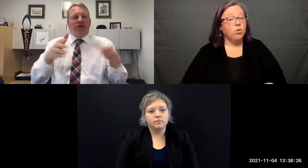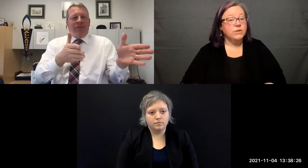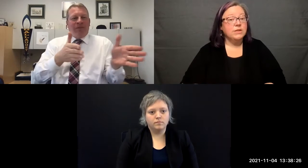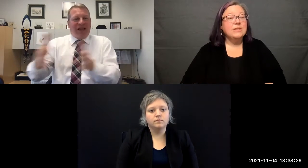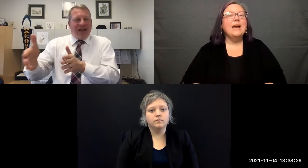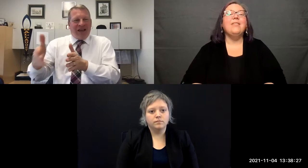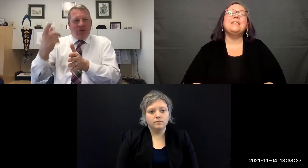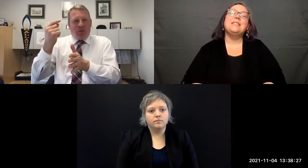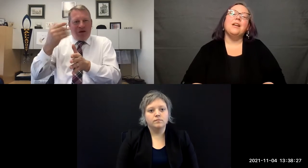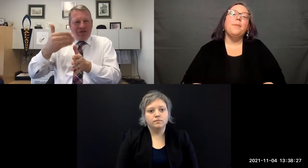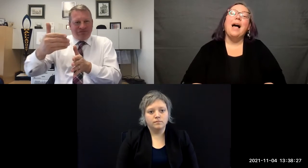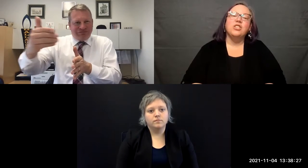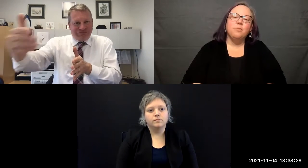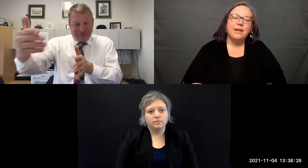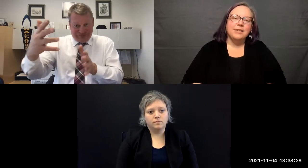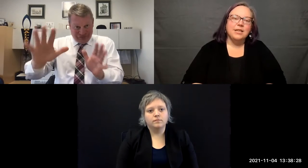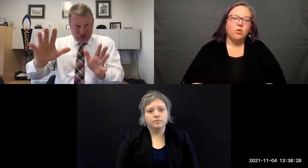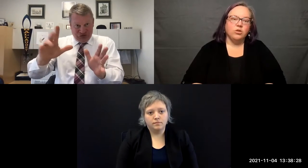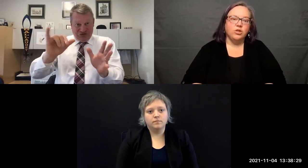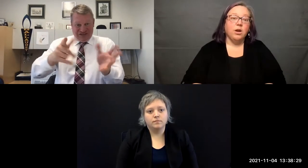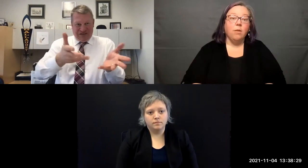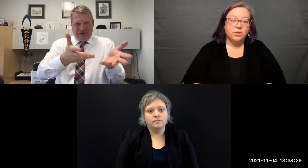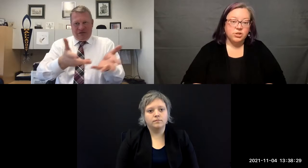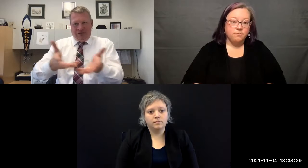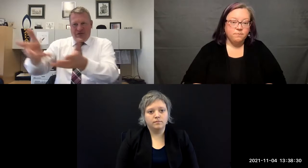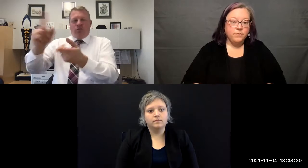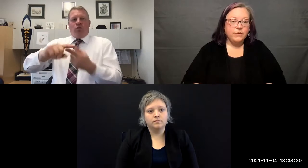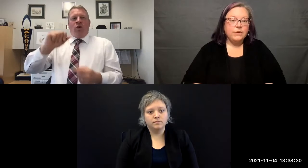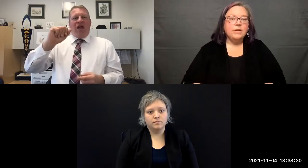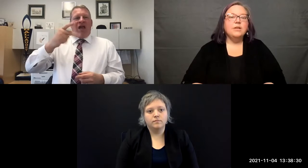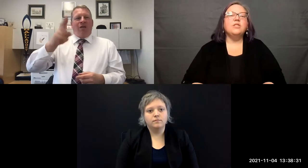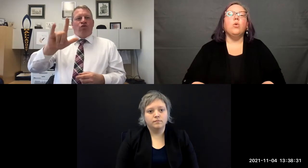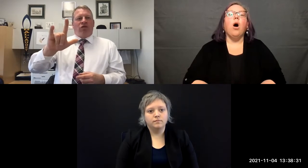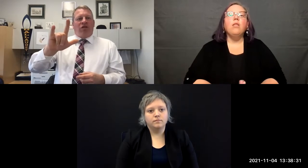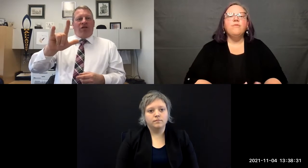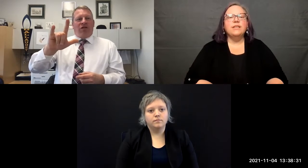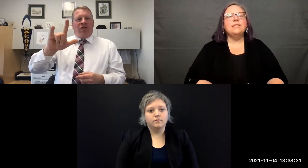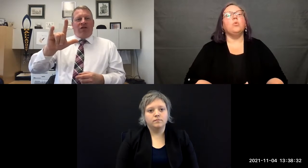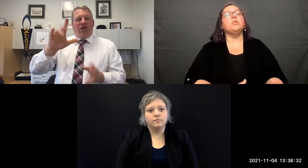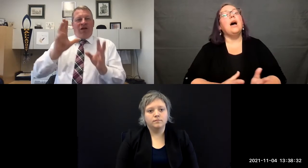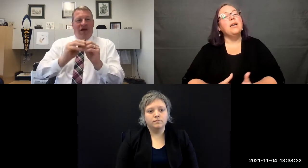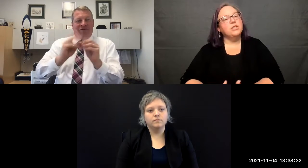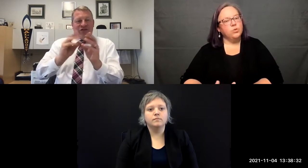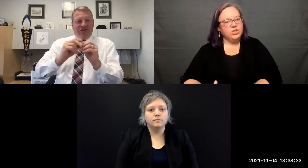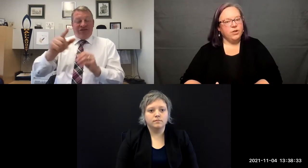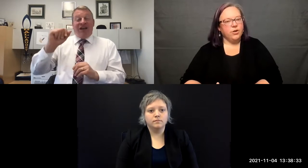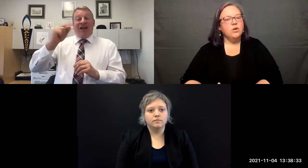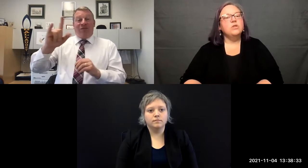goals and then set up action plans in order to accomplish them. So all of this will tie into each other so